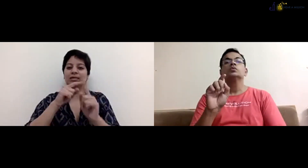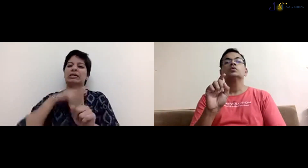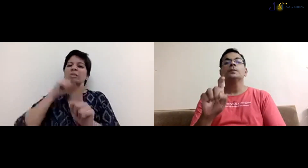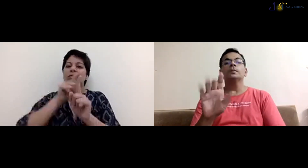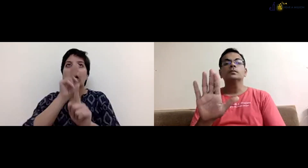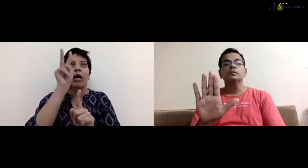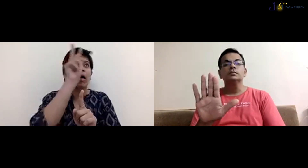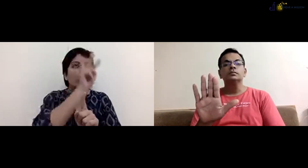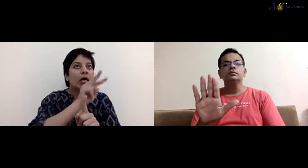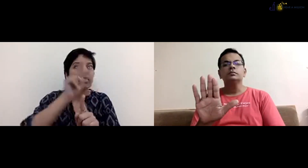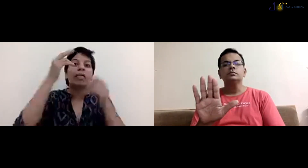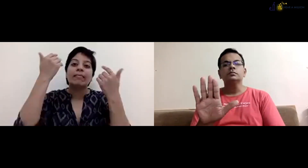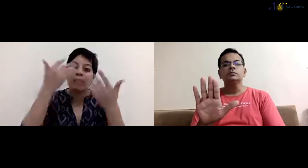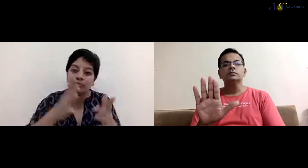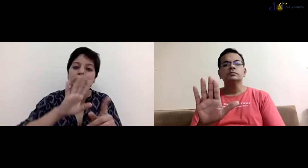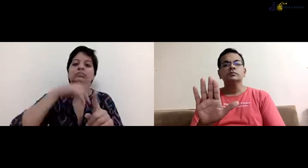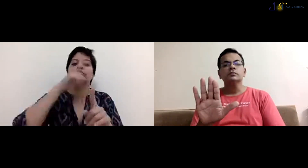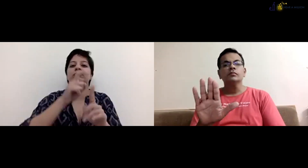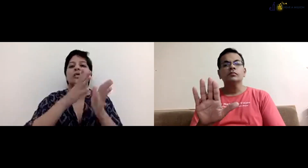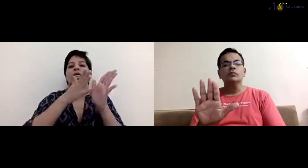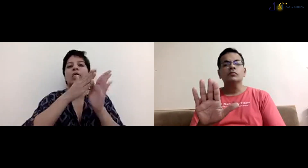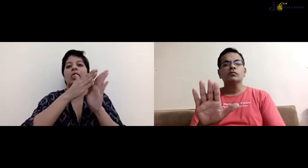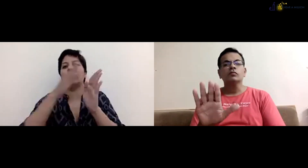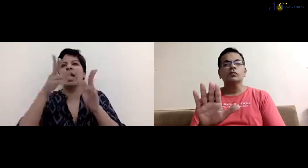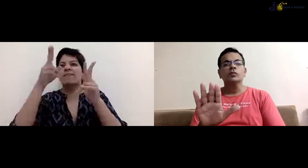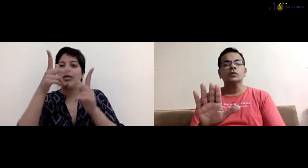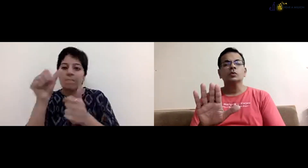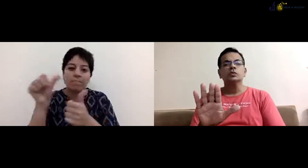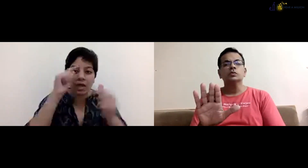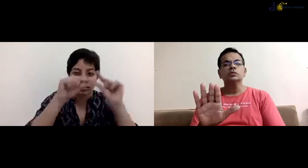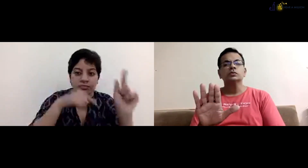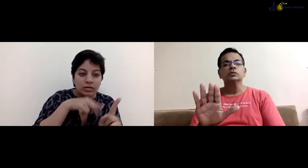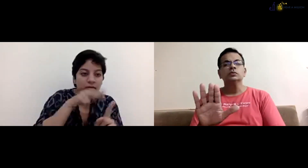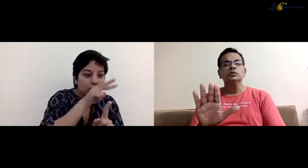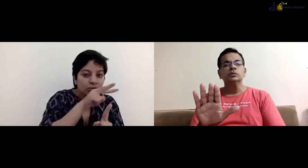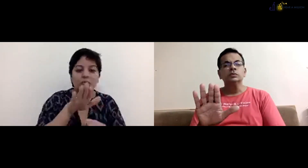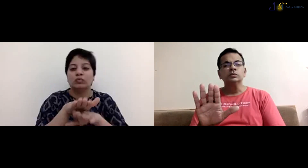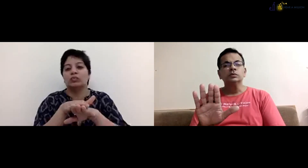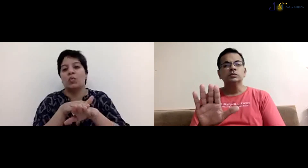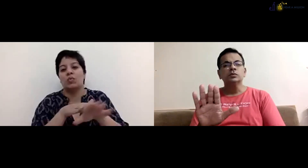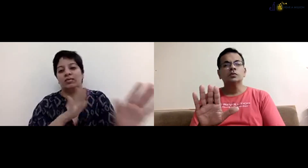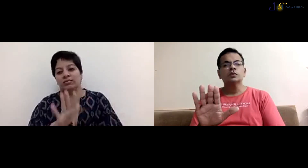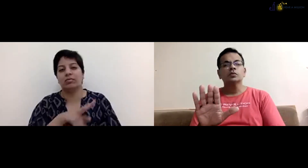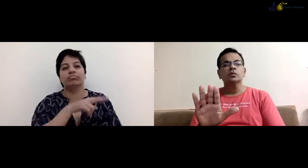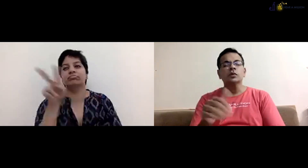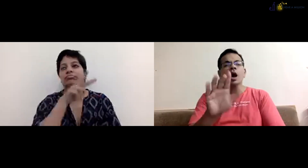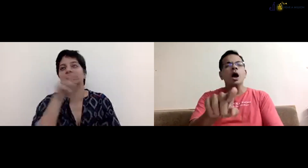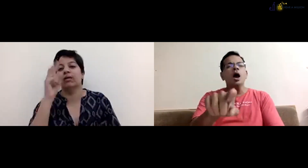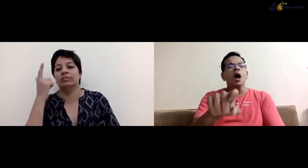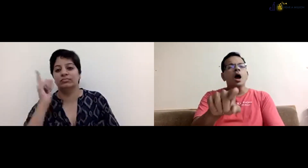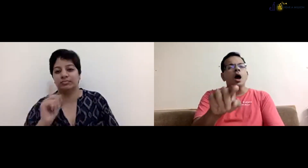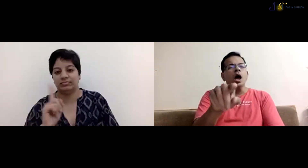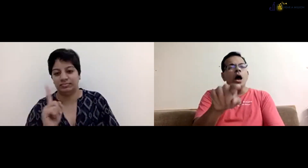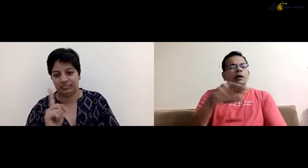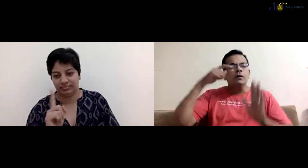page. So we need to see the things in